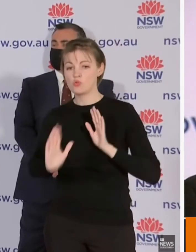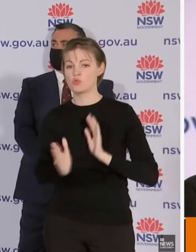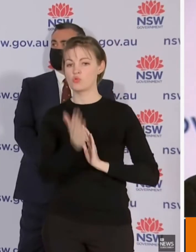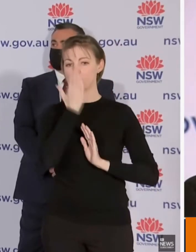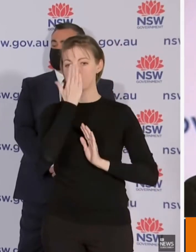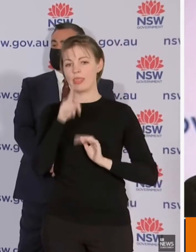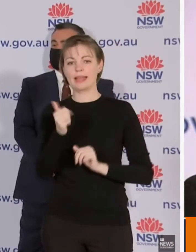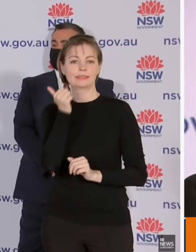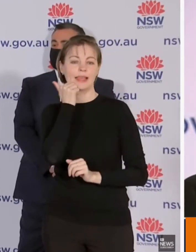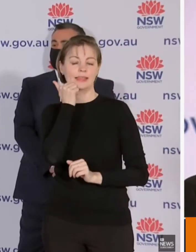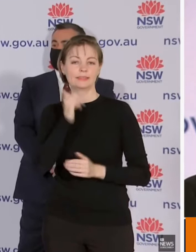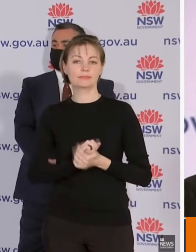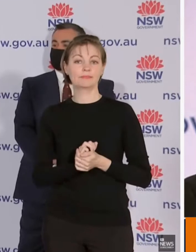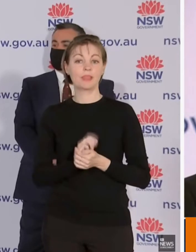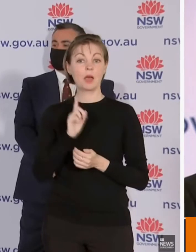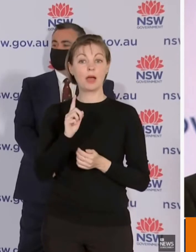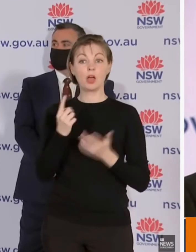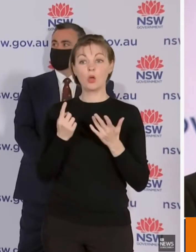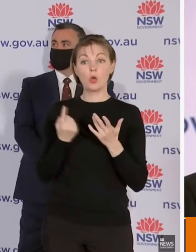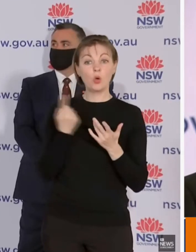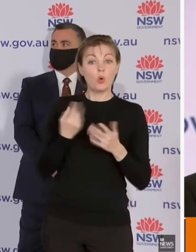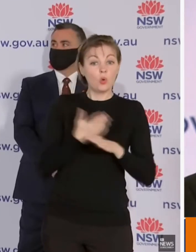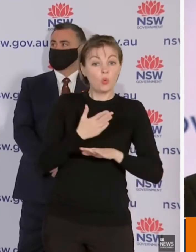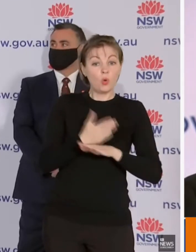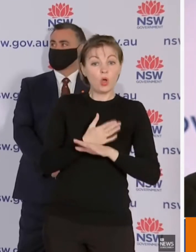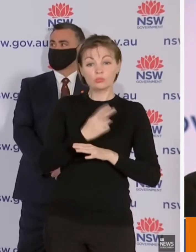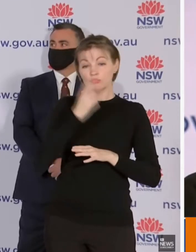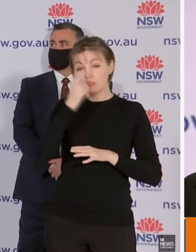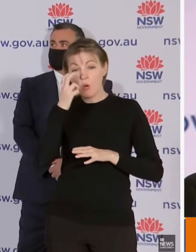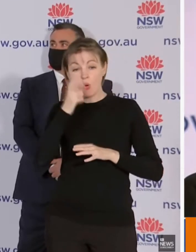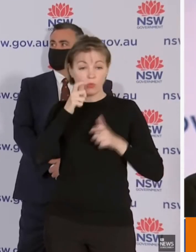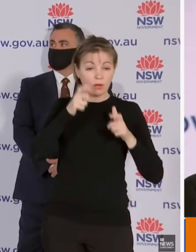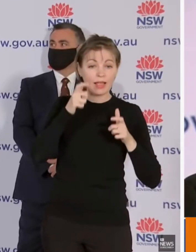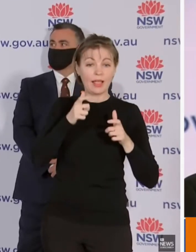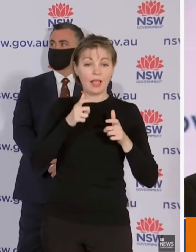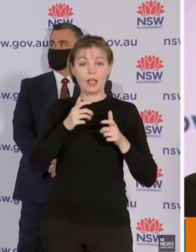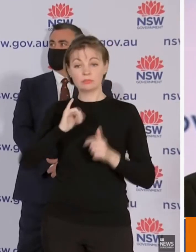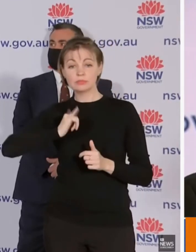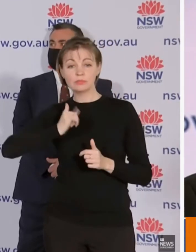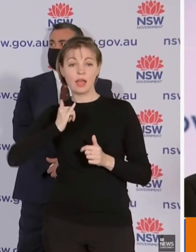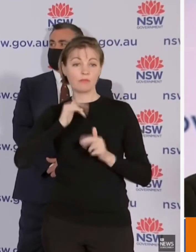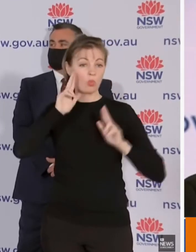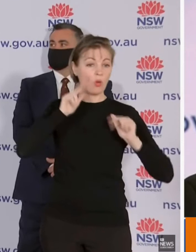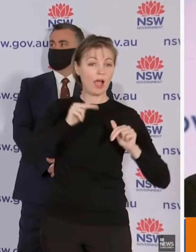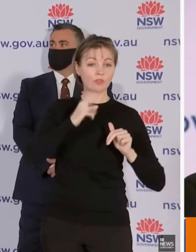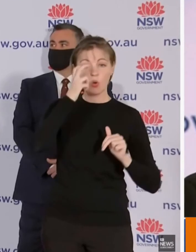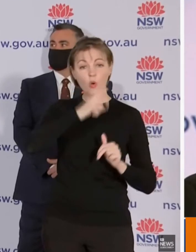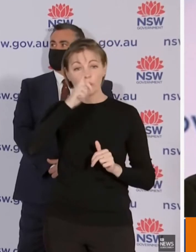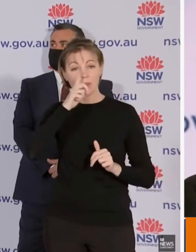staff in aged care facilities, and we value what you do looking after our senior citizens, is you have an obligation to go and